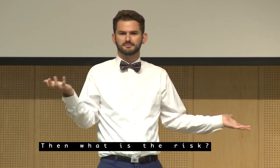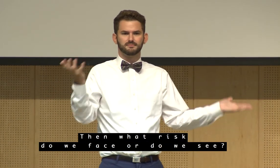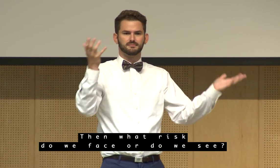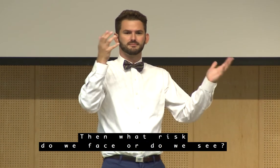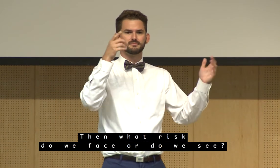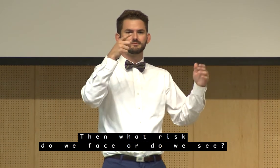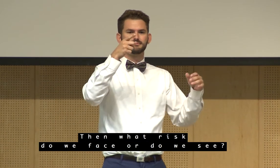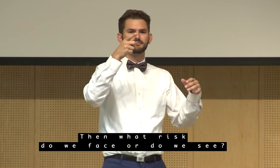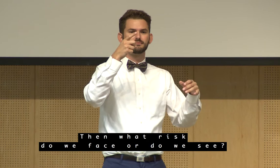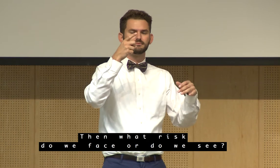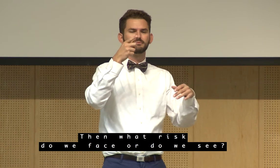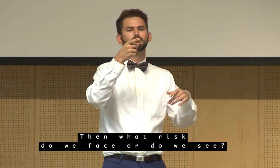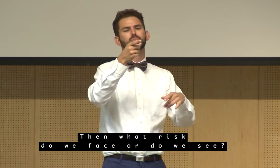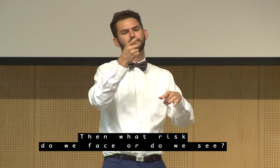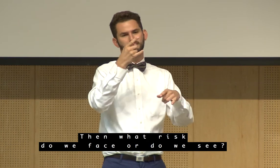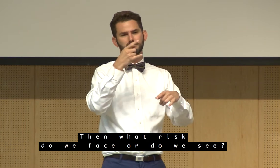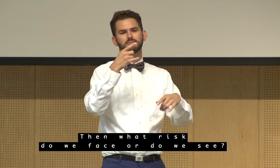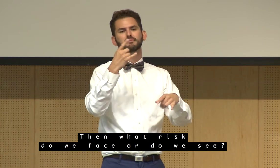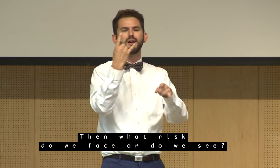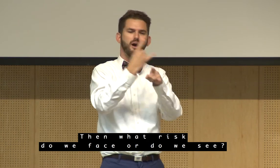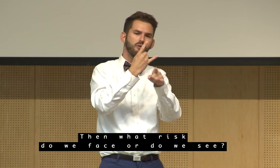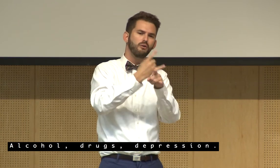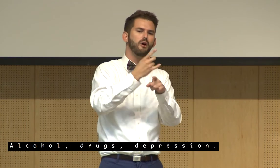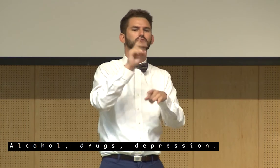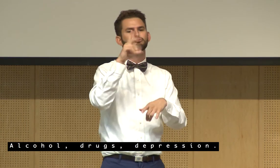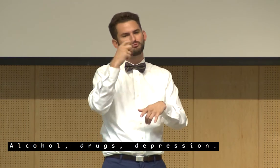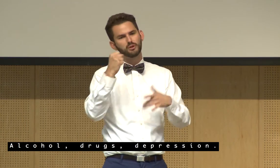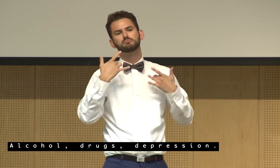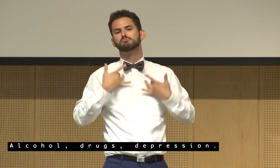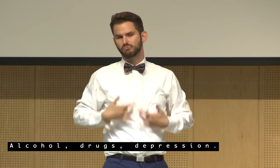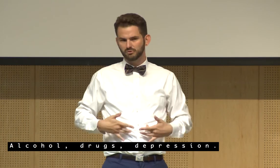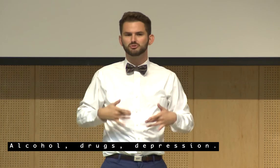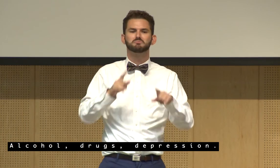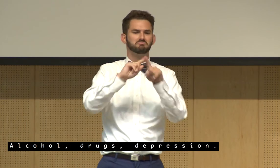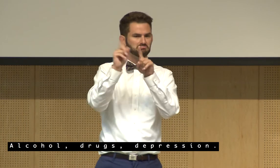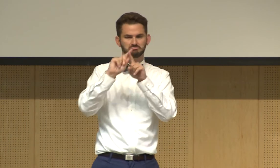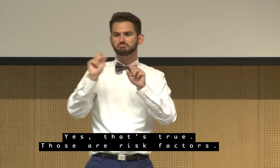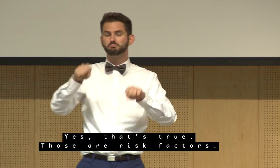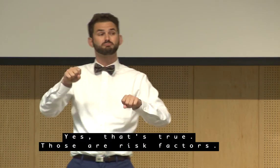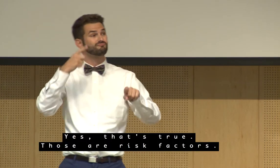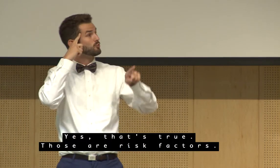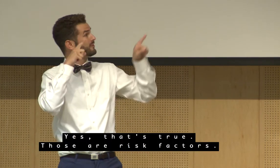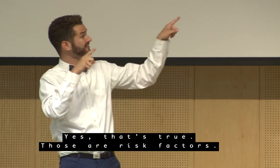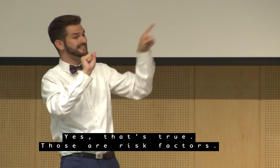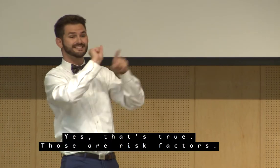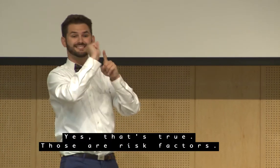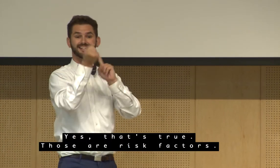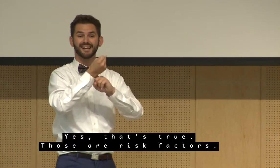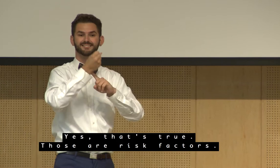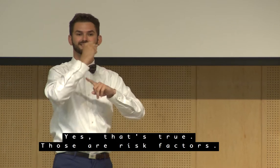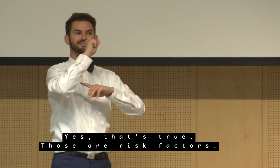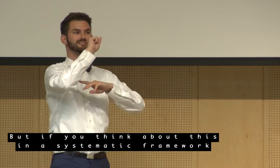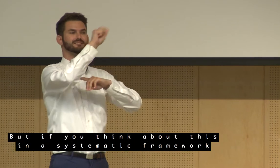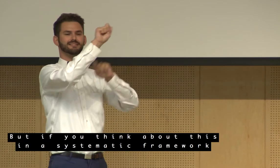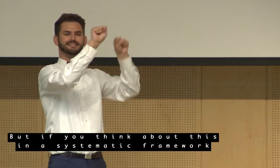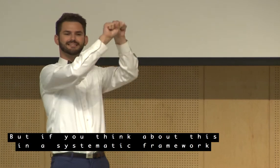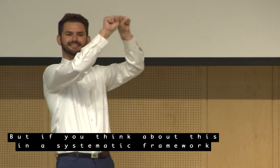Then what risk do we face or do we see? Alcohol, drugs, depression. Yes, that's true. Those are risk factors. But if you think about this in